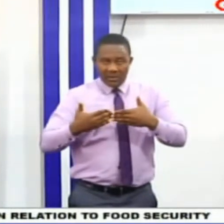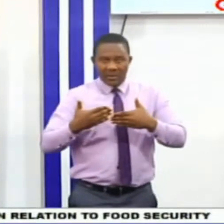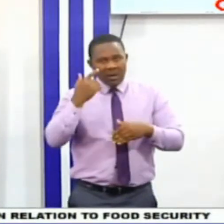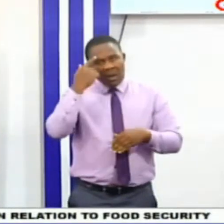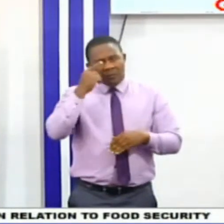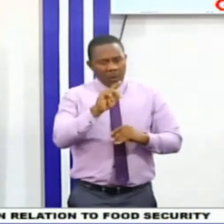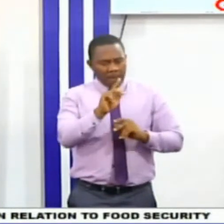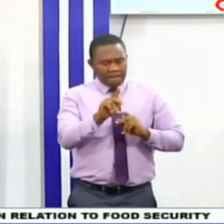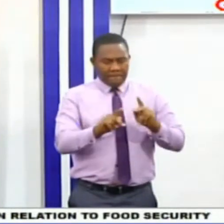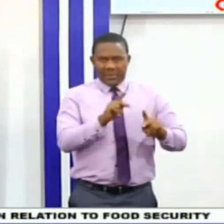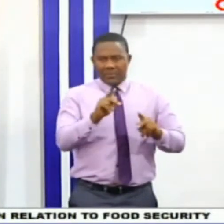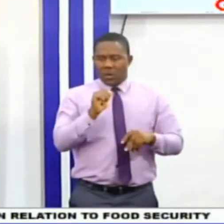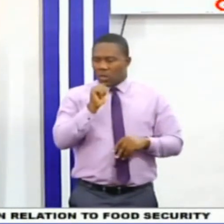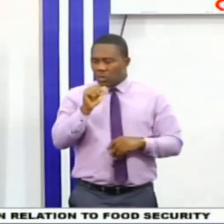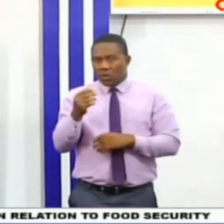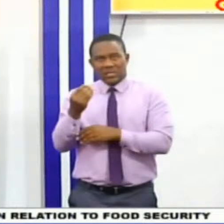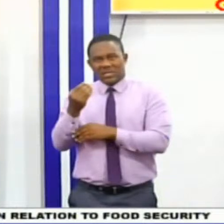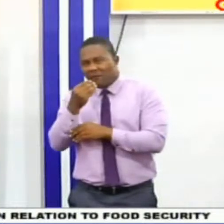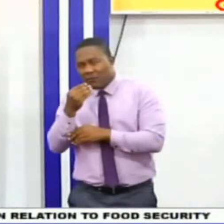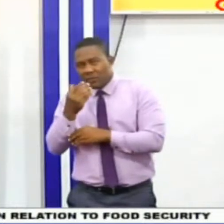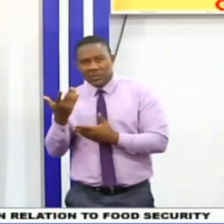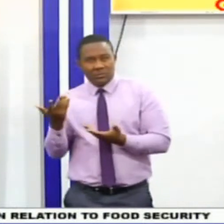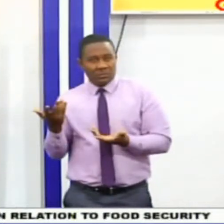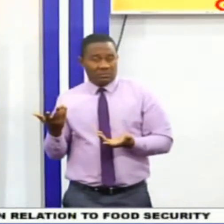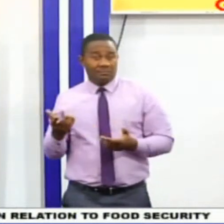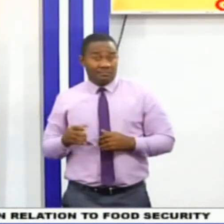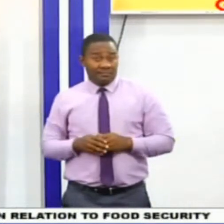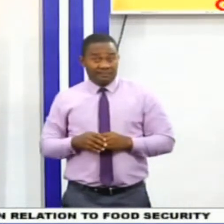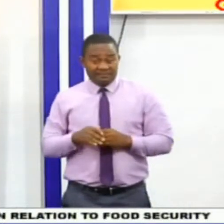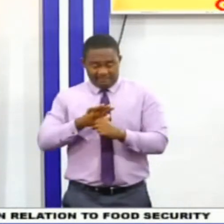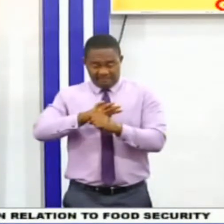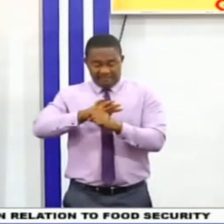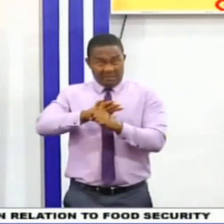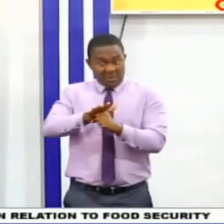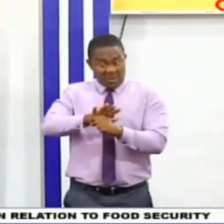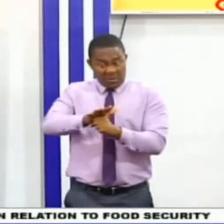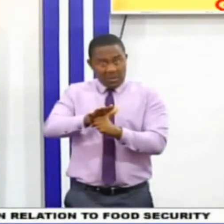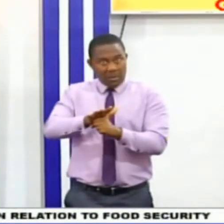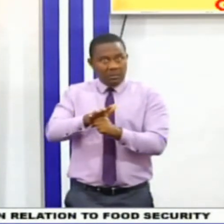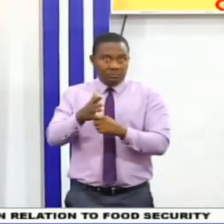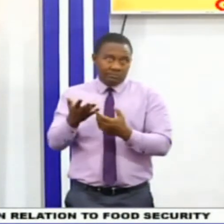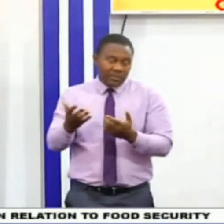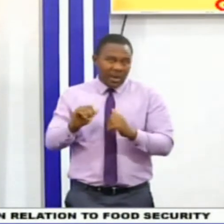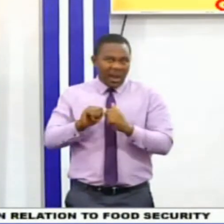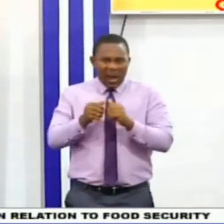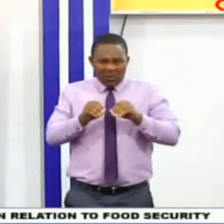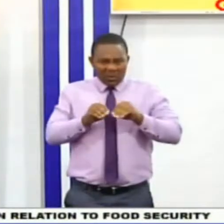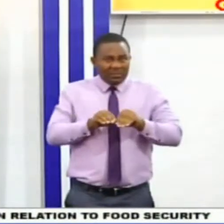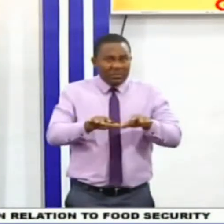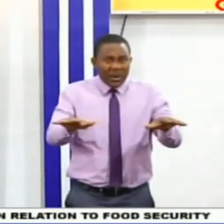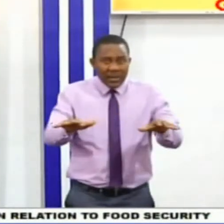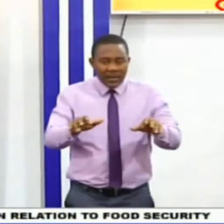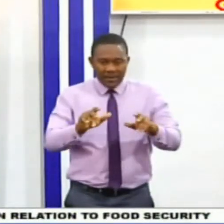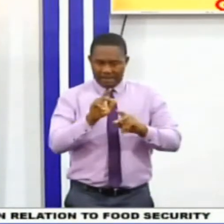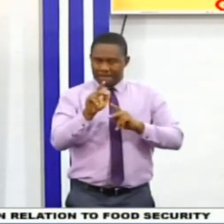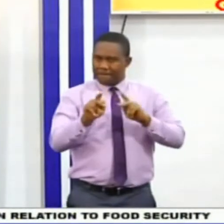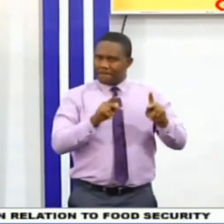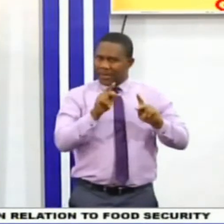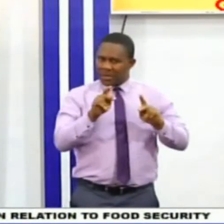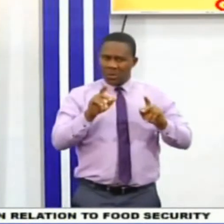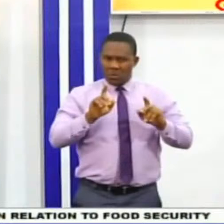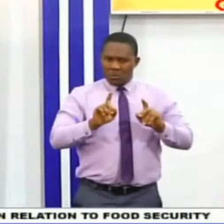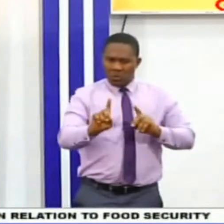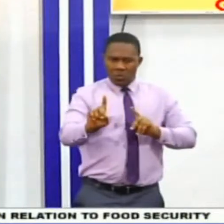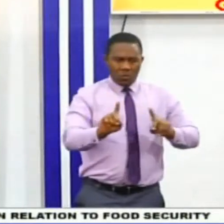saa hyehyɛ coronavirus no nipa na dinam na no na hwehwɛ nipa na dinantie ene